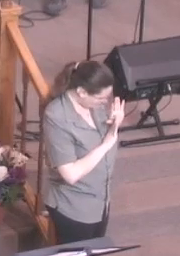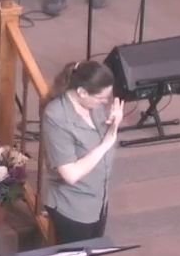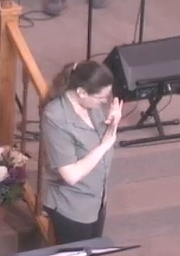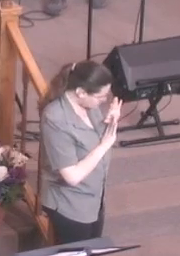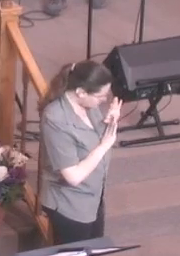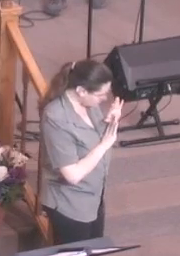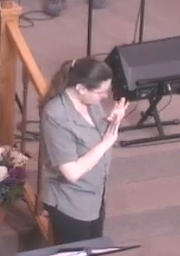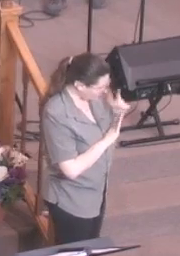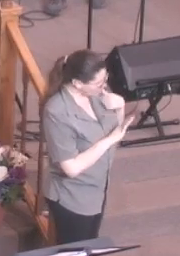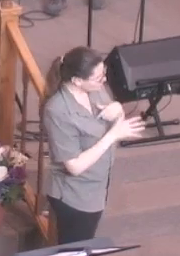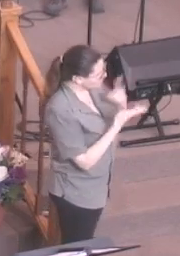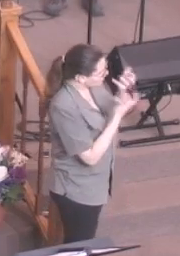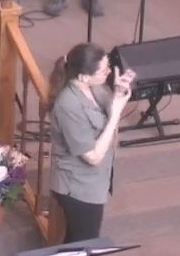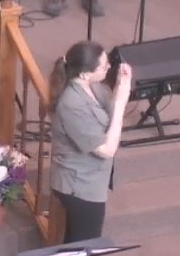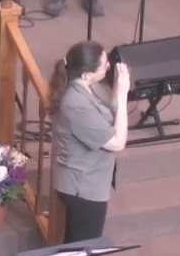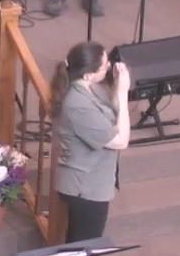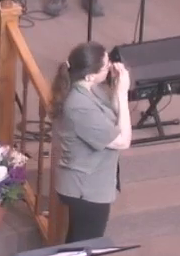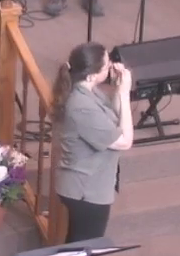Because we want to get closer to you.